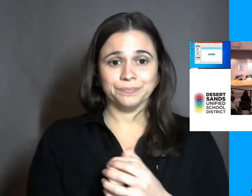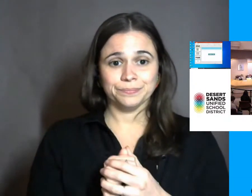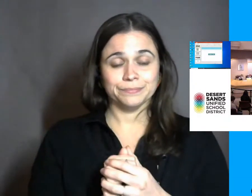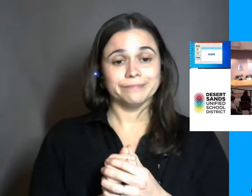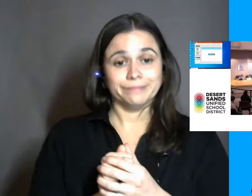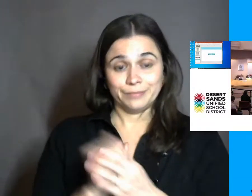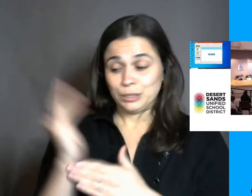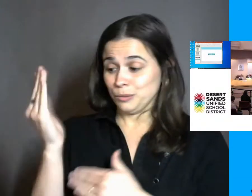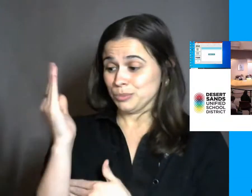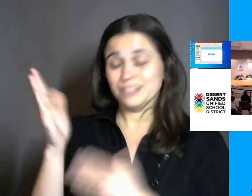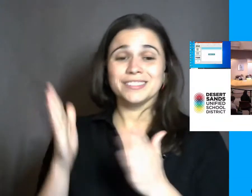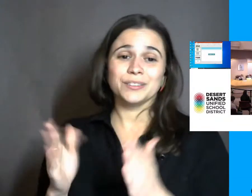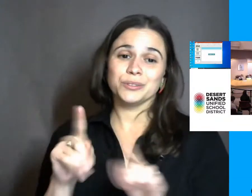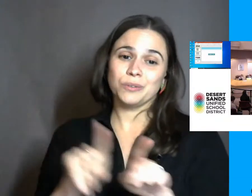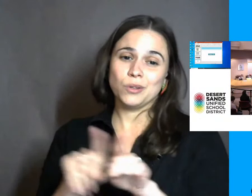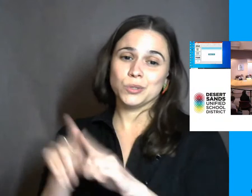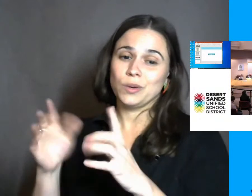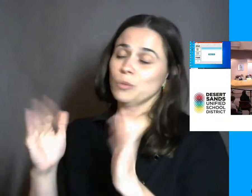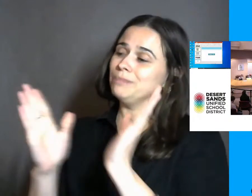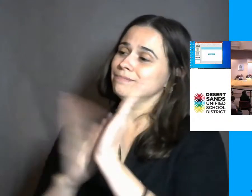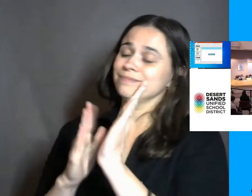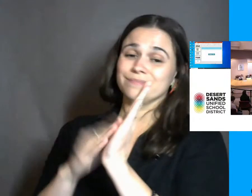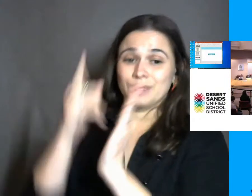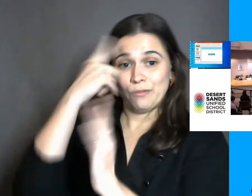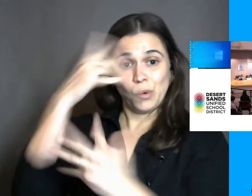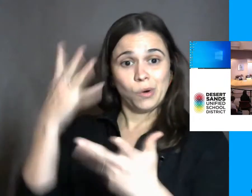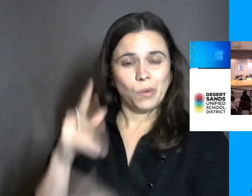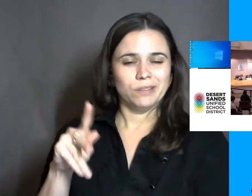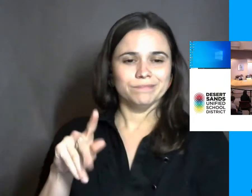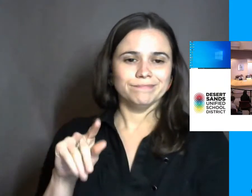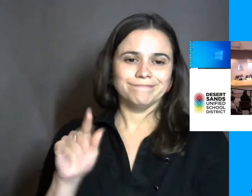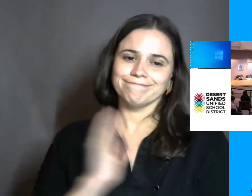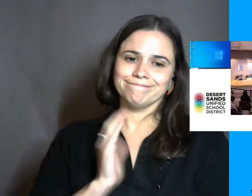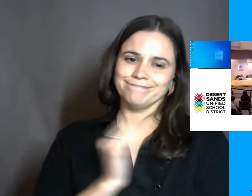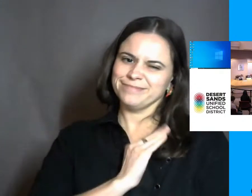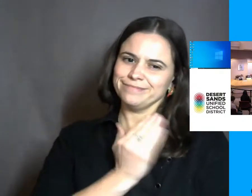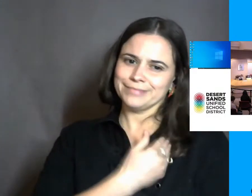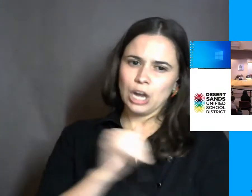well. So thanks to them. Thank you, everybody. Thank you.